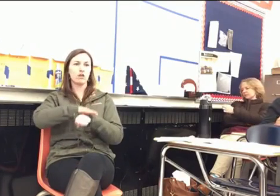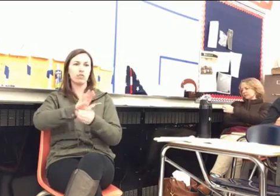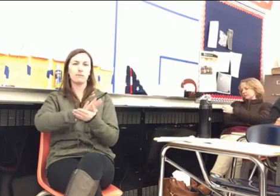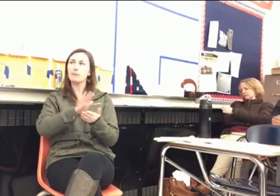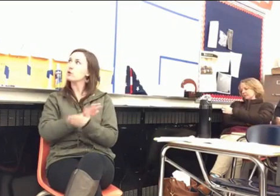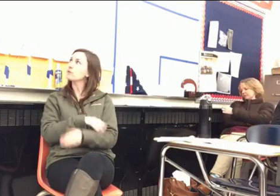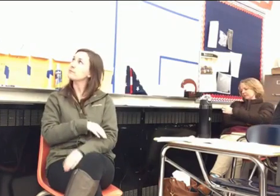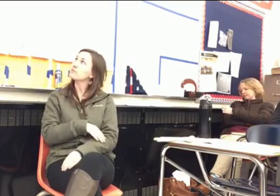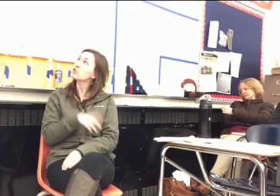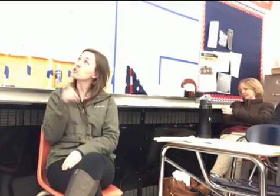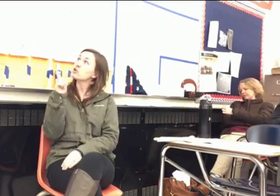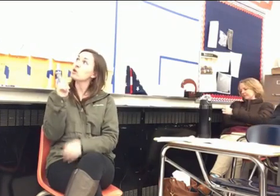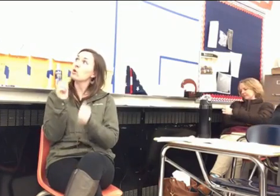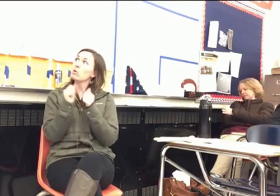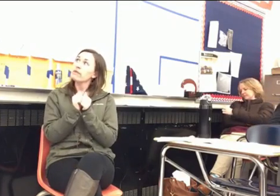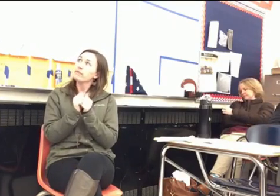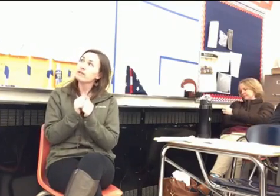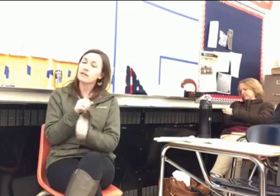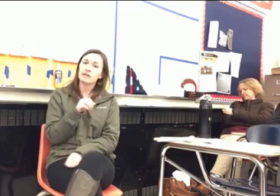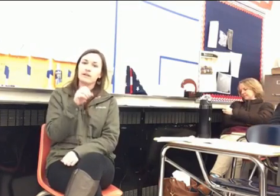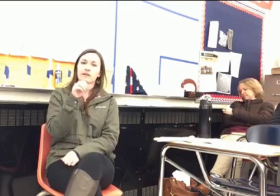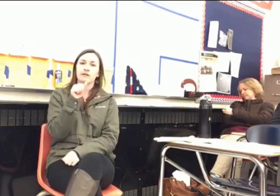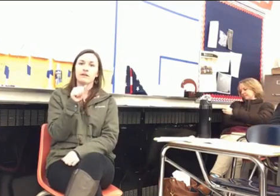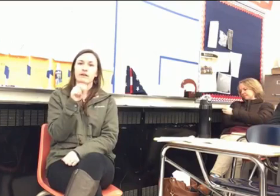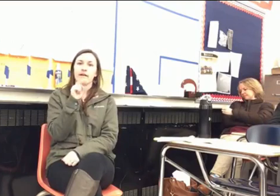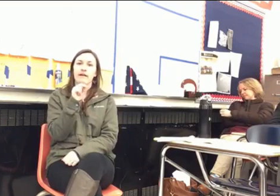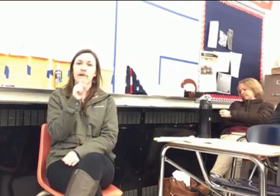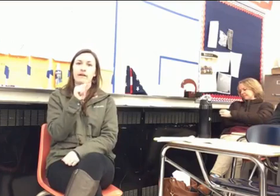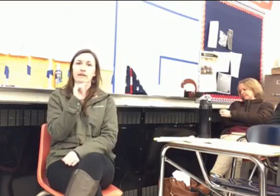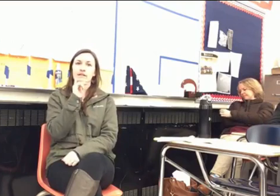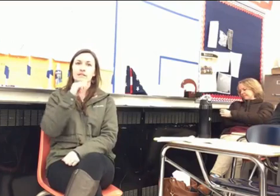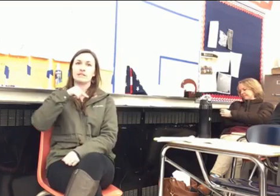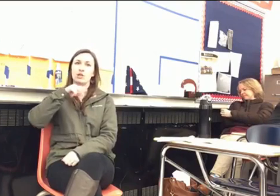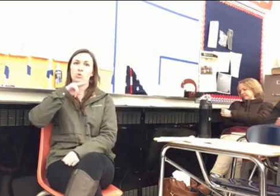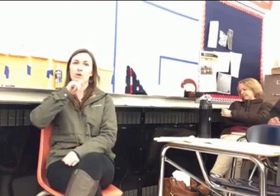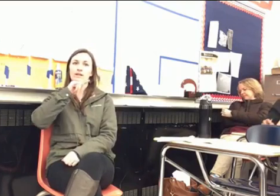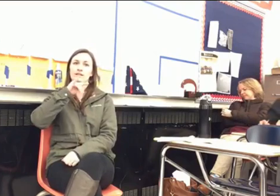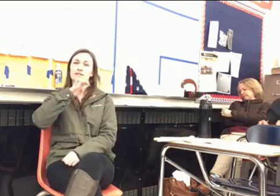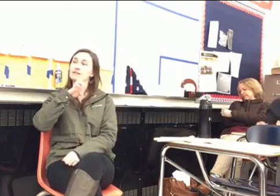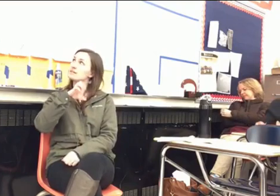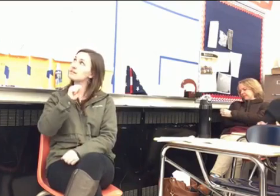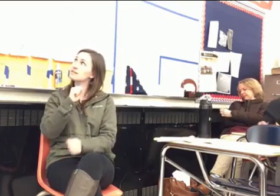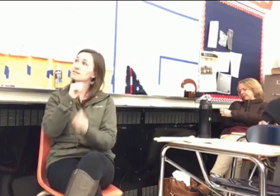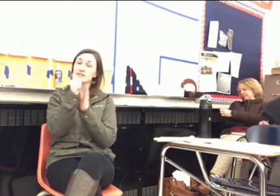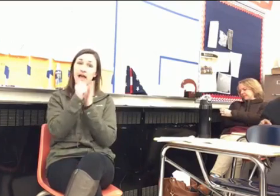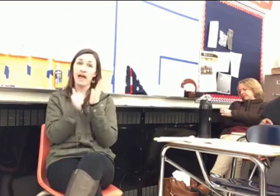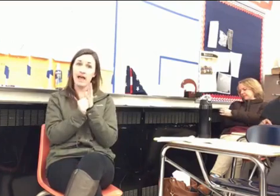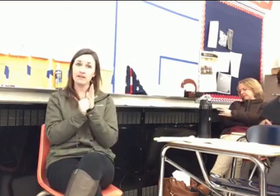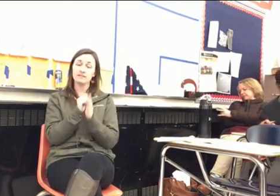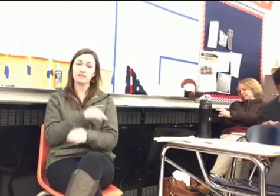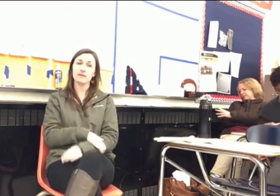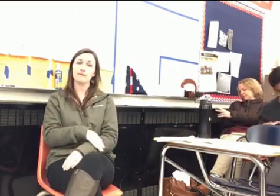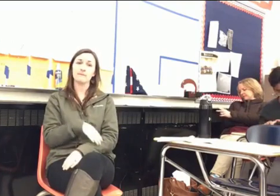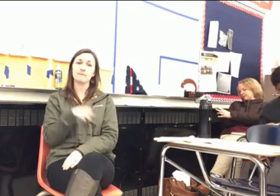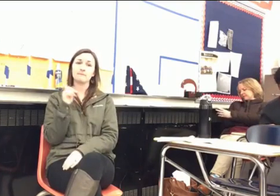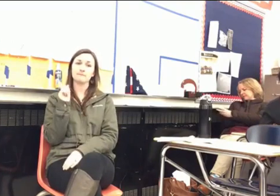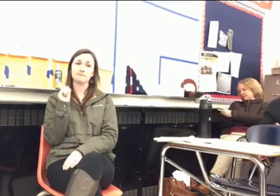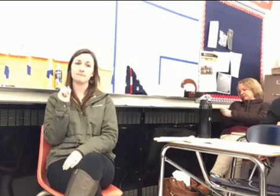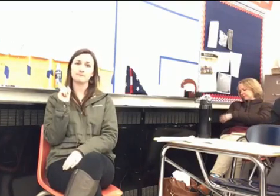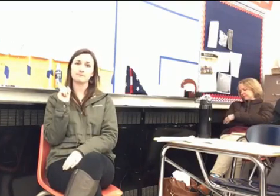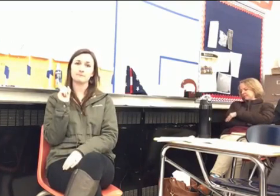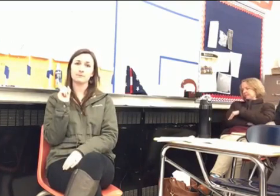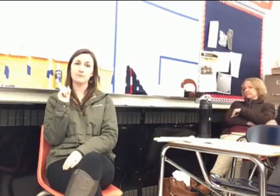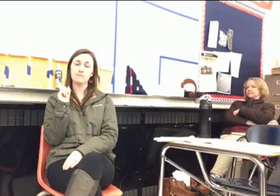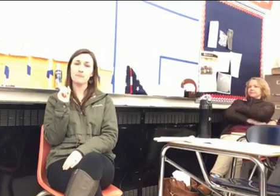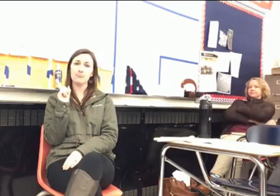So, with the Antiquities Act, let me explain what this is. And this is actually one that affects you guys, especially in the state of Utah. The Antiquities Act, what it does is